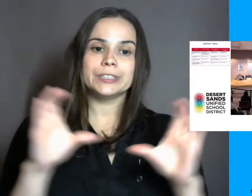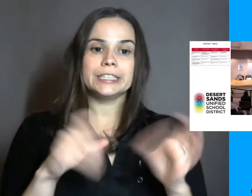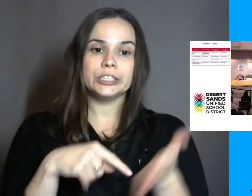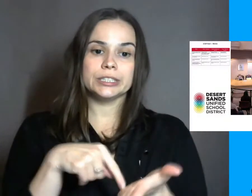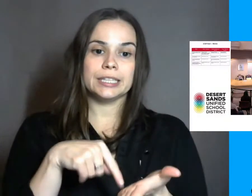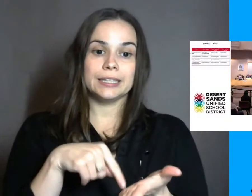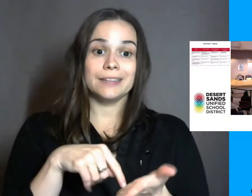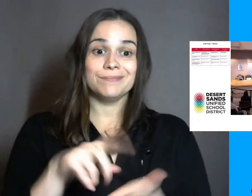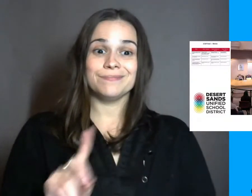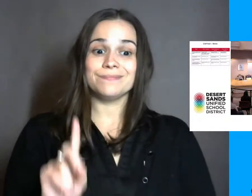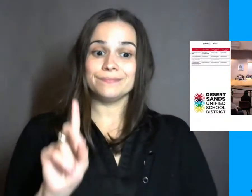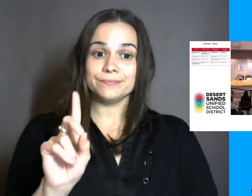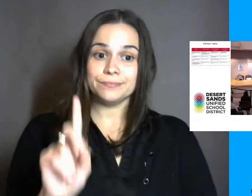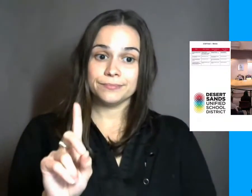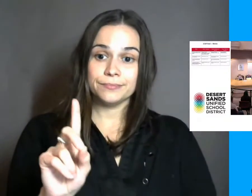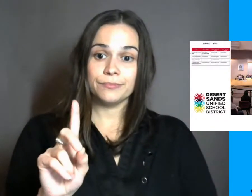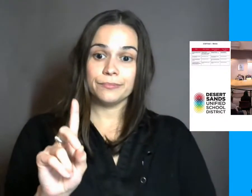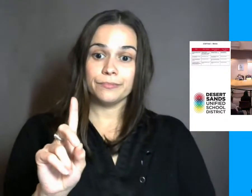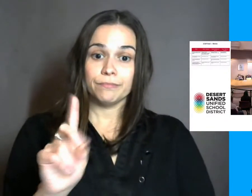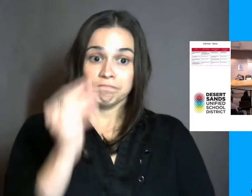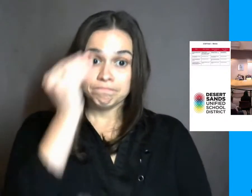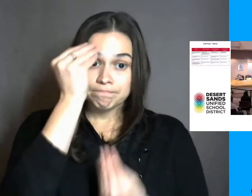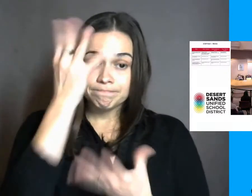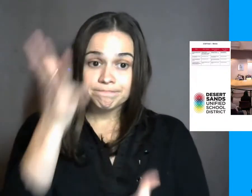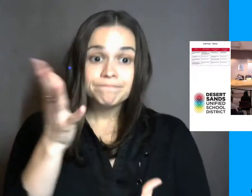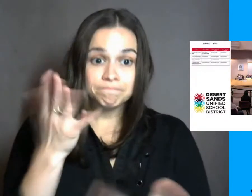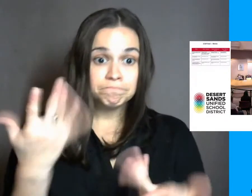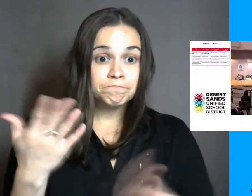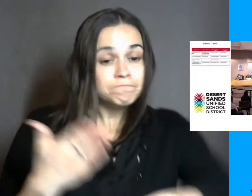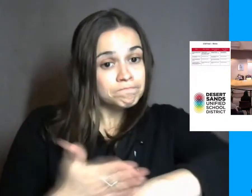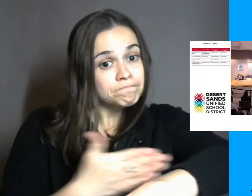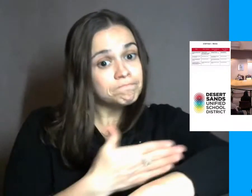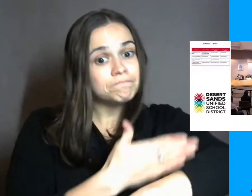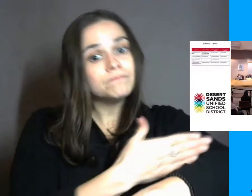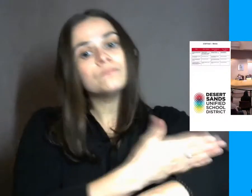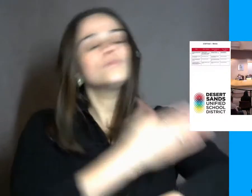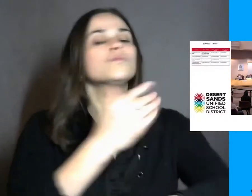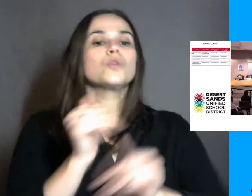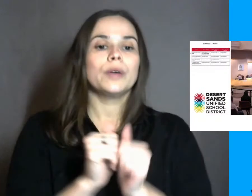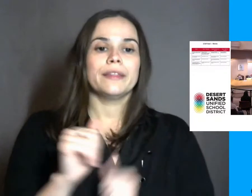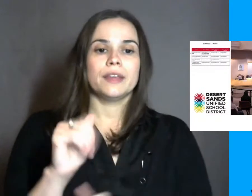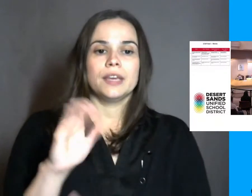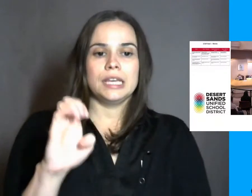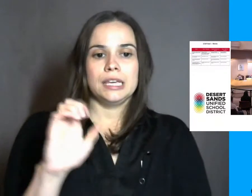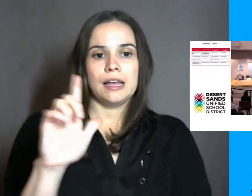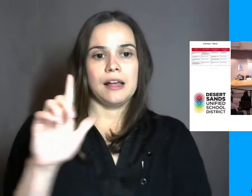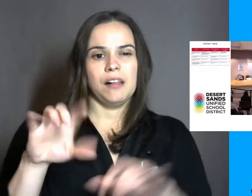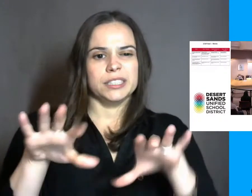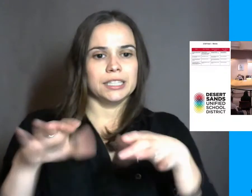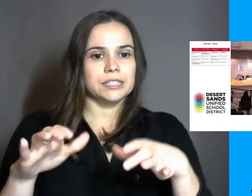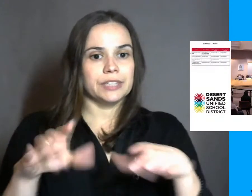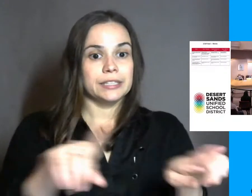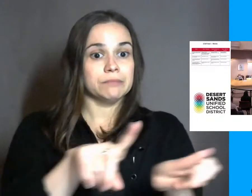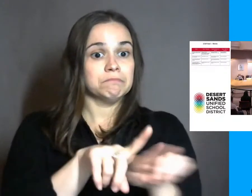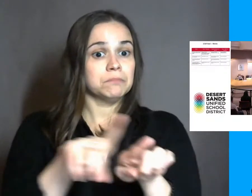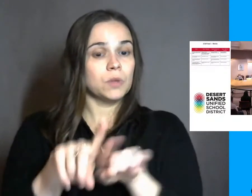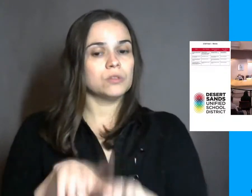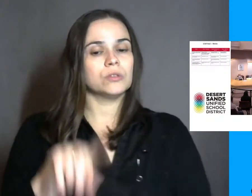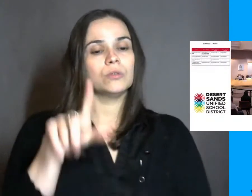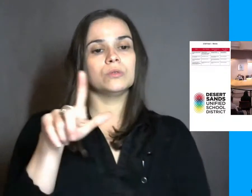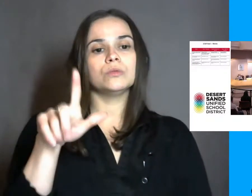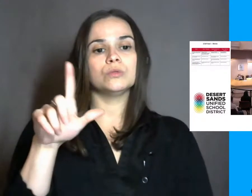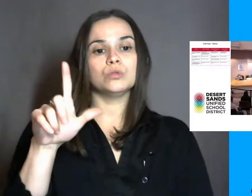However, note that we have made growth with our EL reclassification rate. In 2019-20, our rate